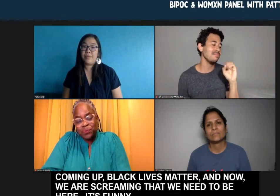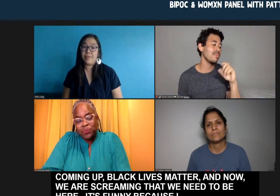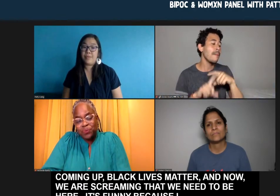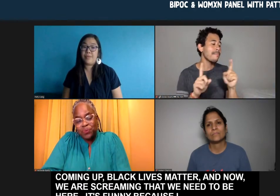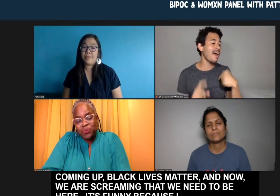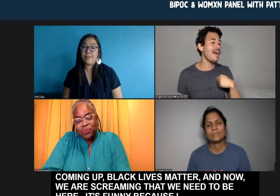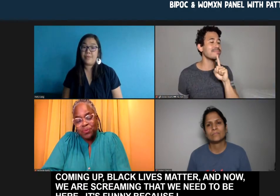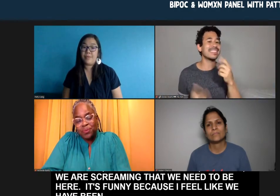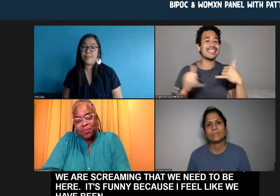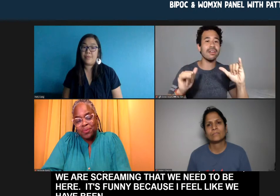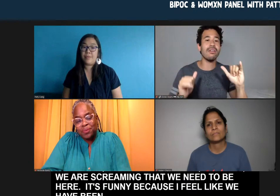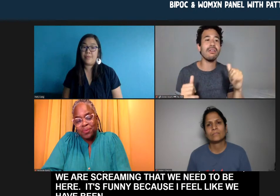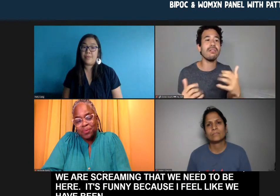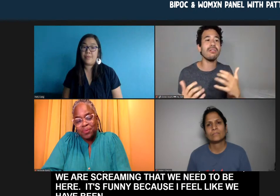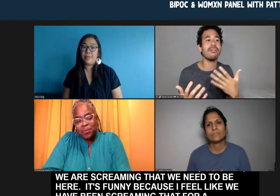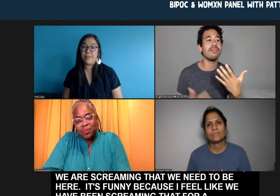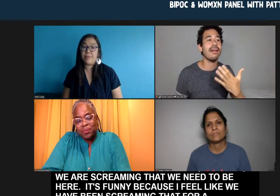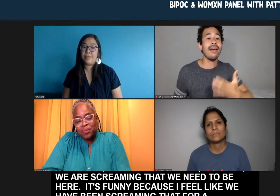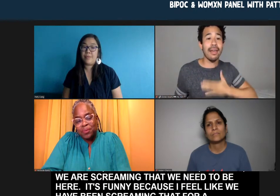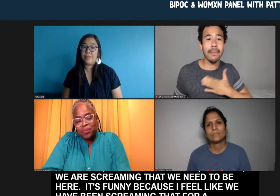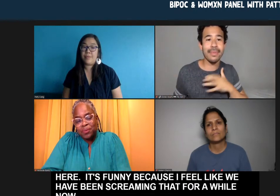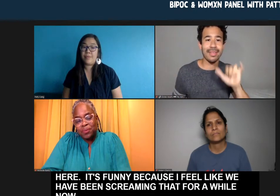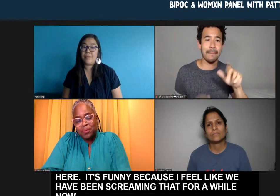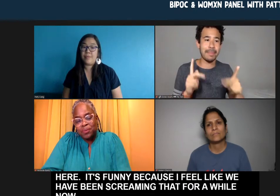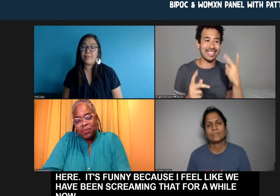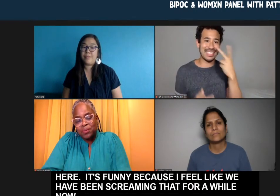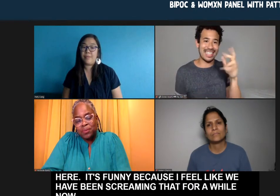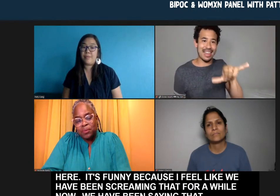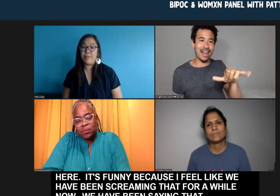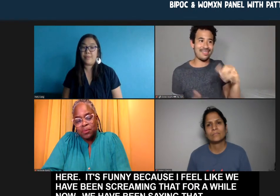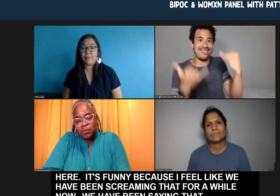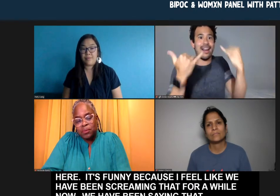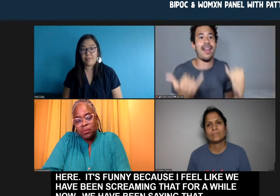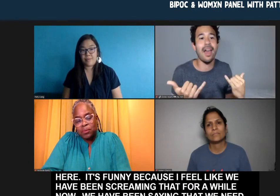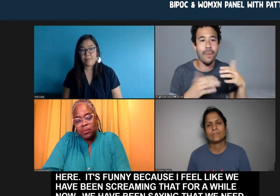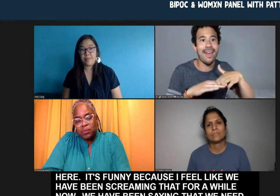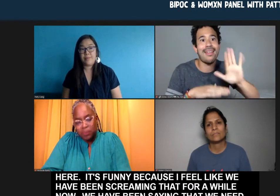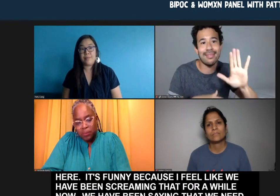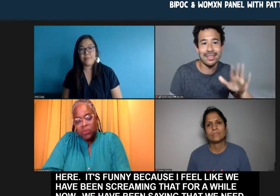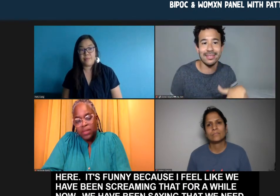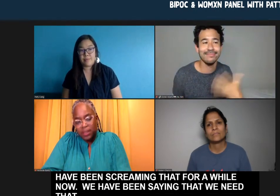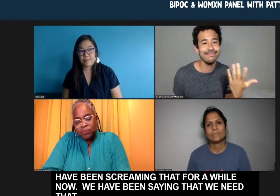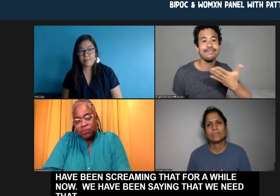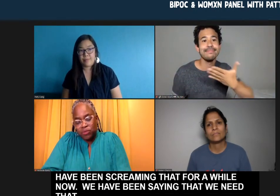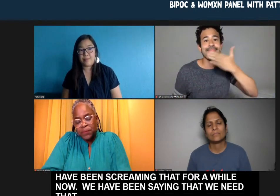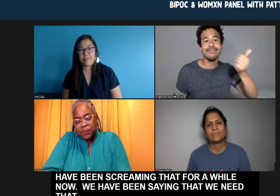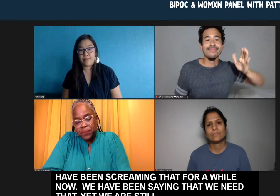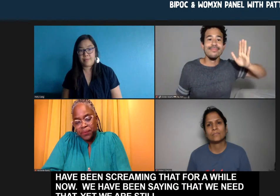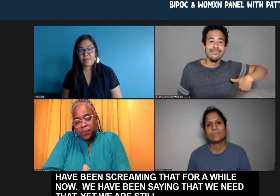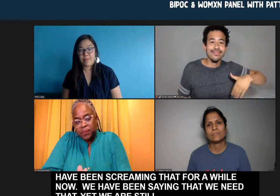been saying we need that. And yet we're happy now that people see that more than